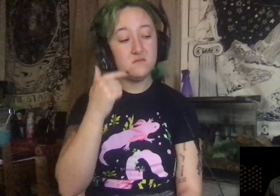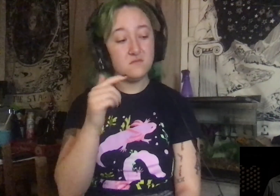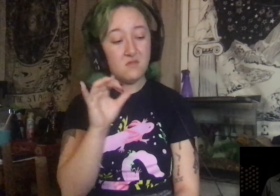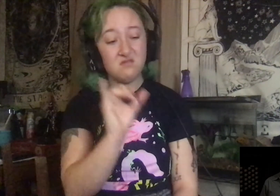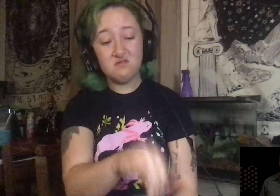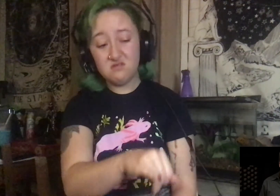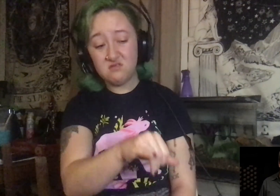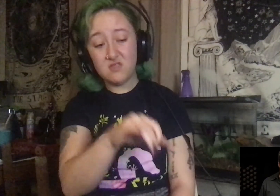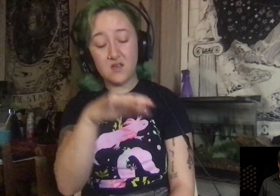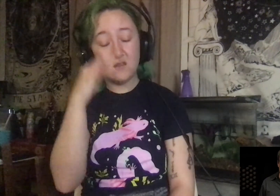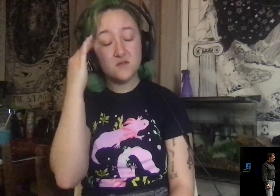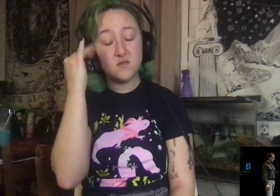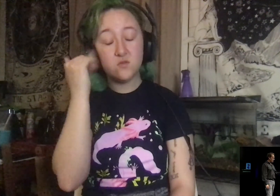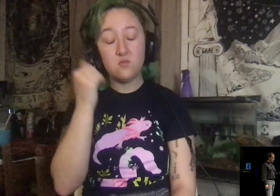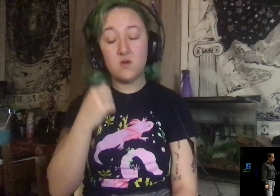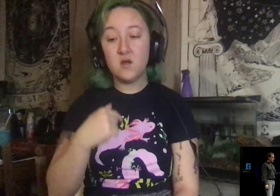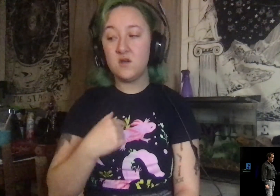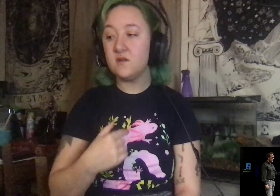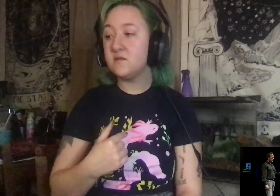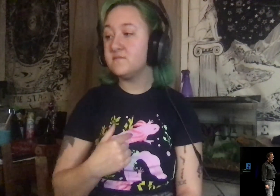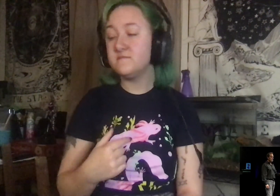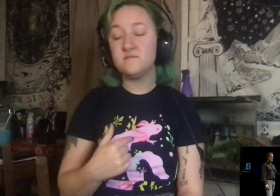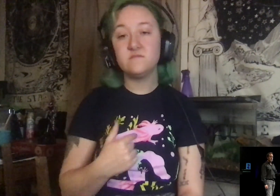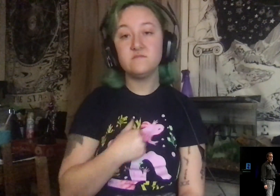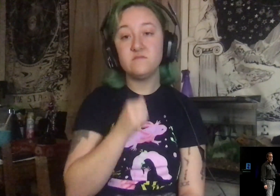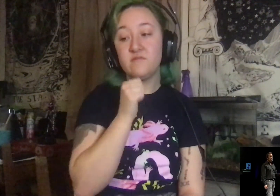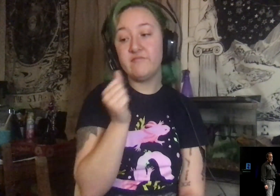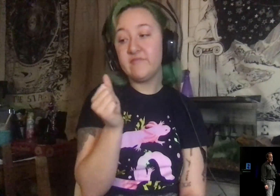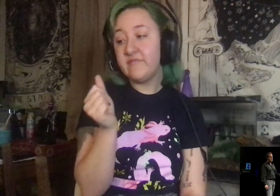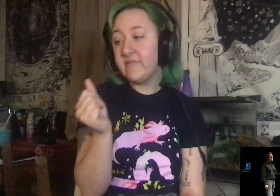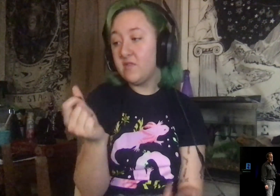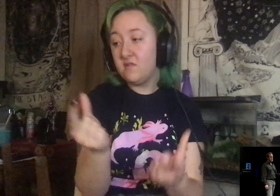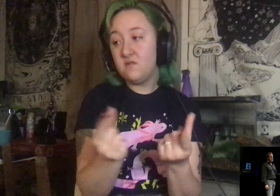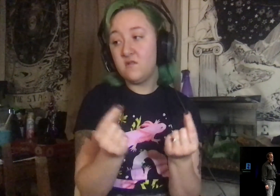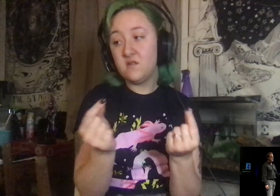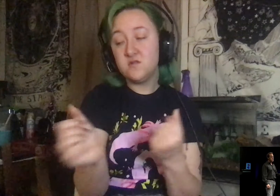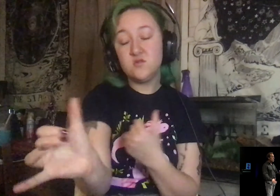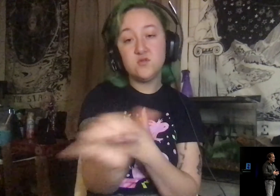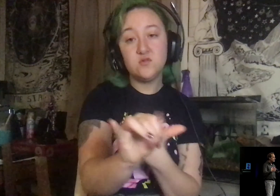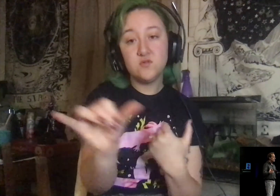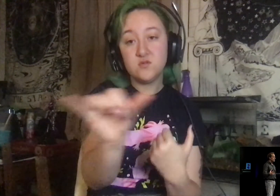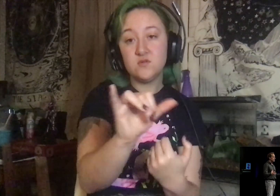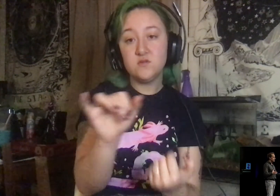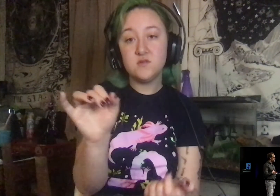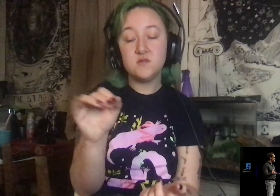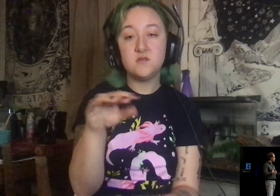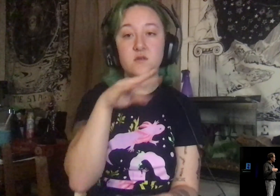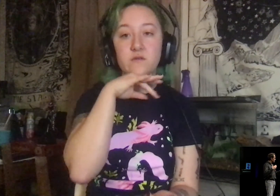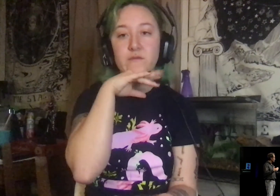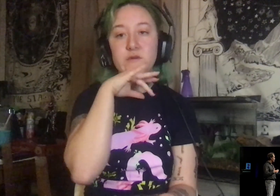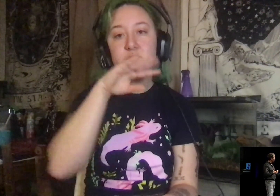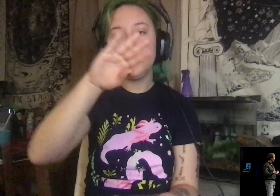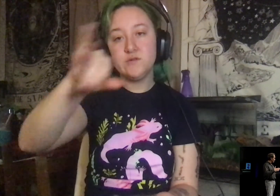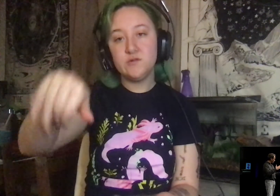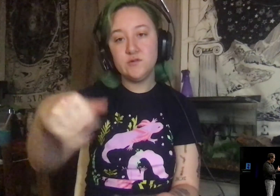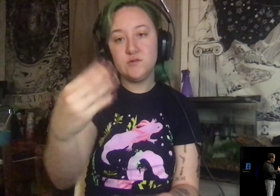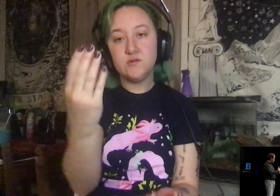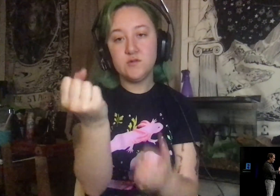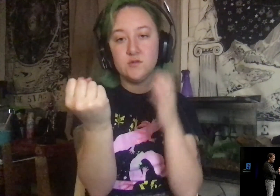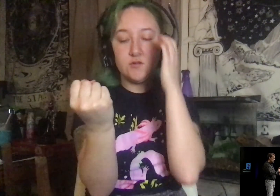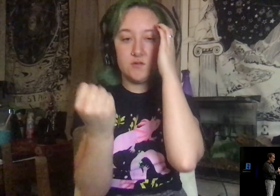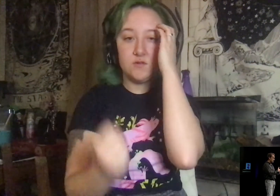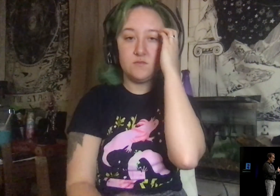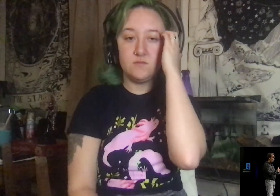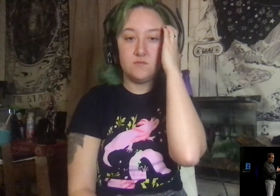But we've waged this war on Madison Avenue. I mean, so many of the commercials that come out there in the way